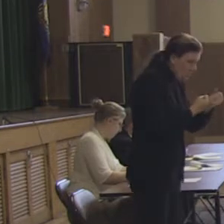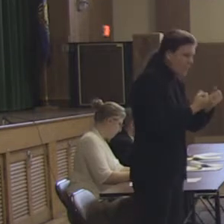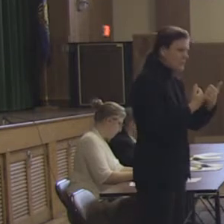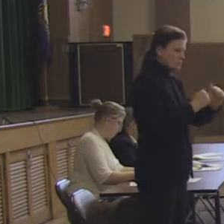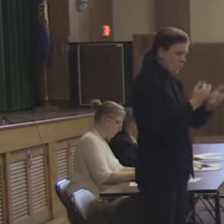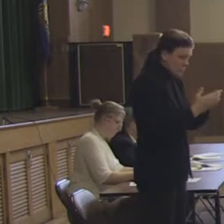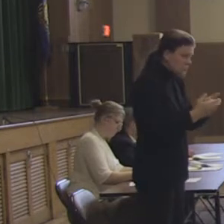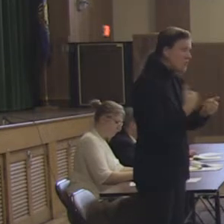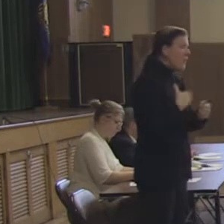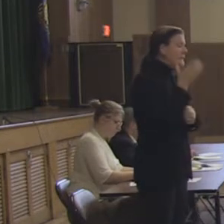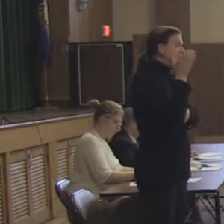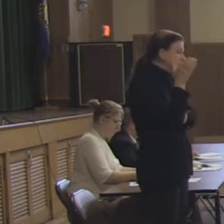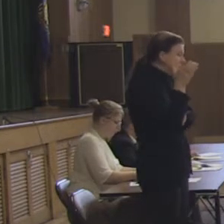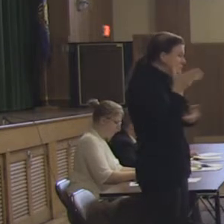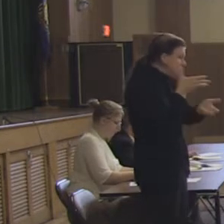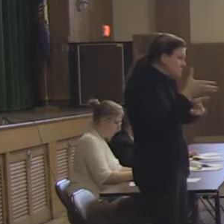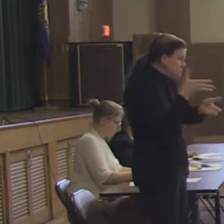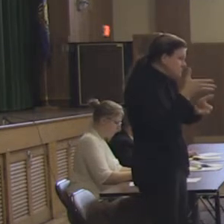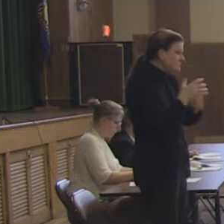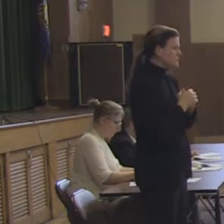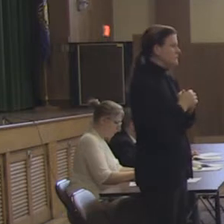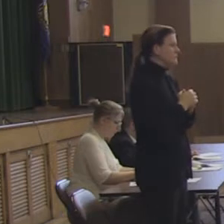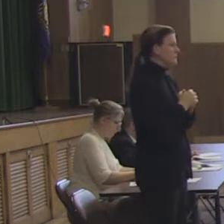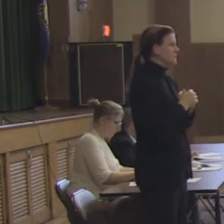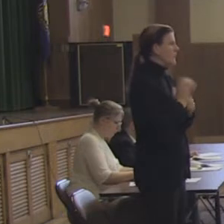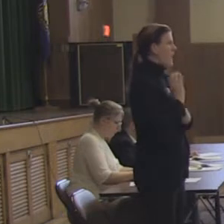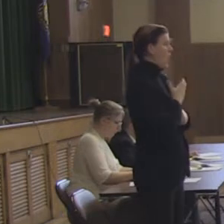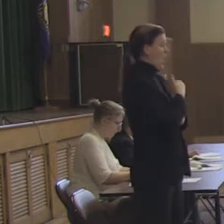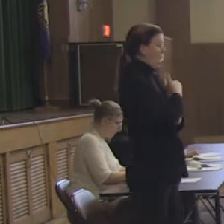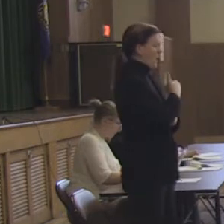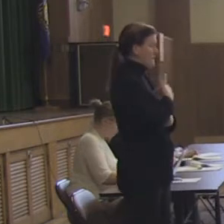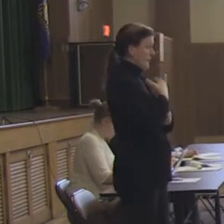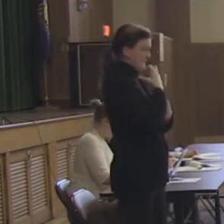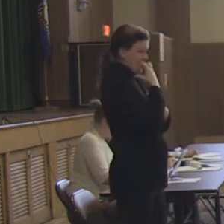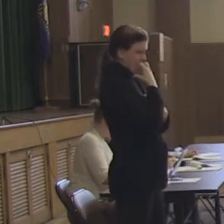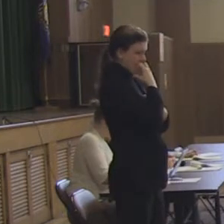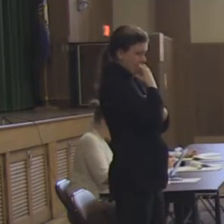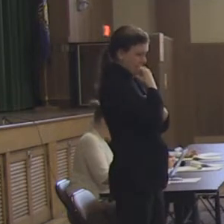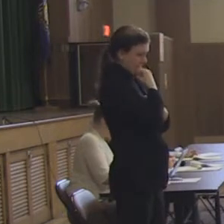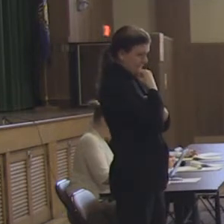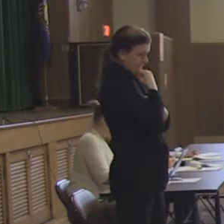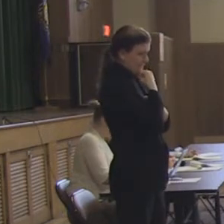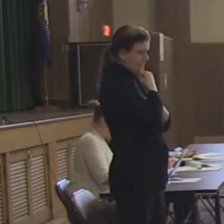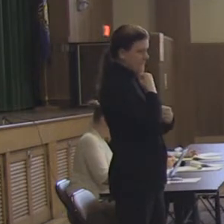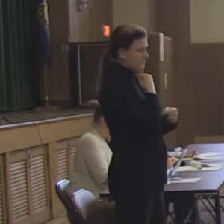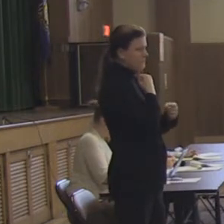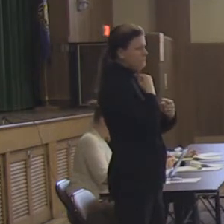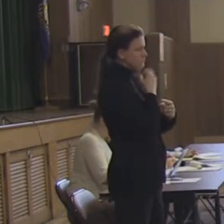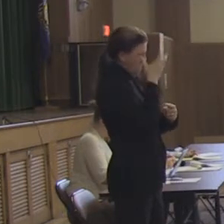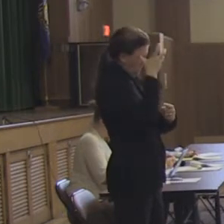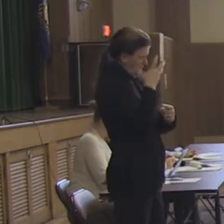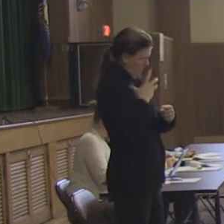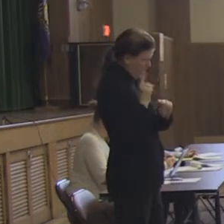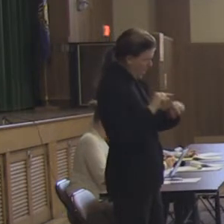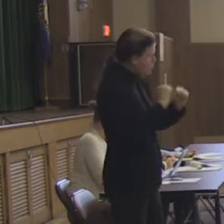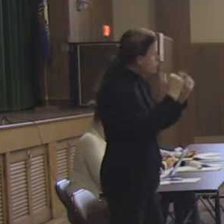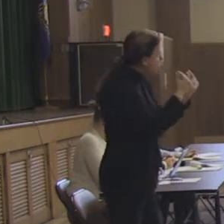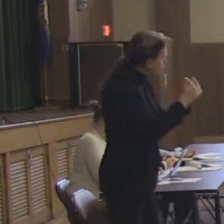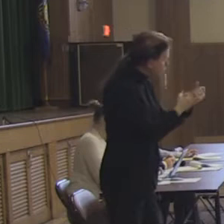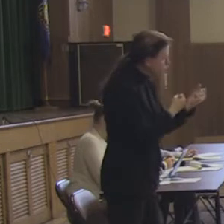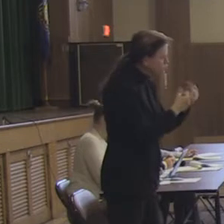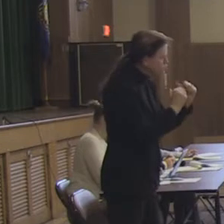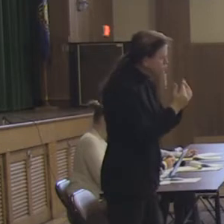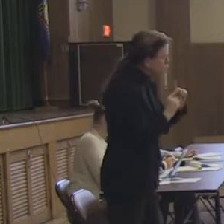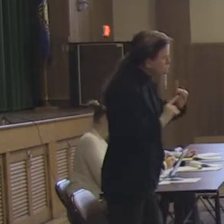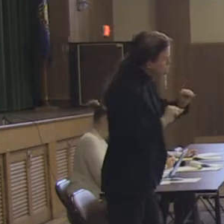listen. And we had a very dear member of us, from us. He would come to groups, he would come to support